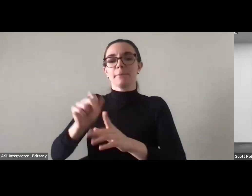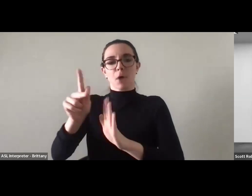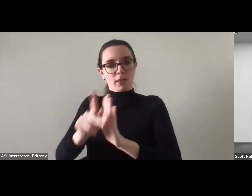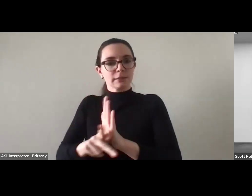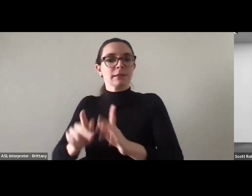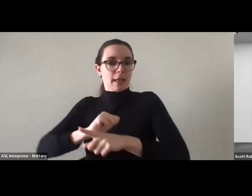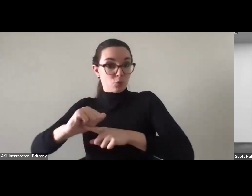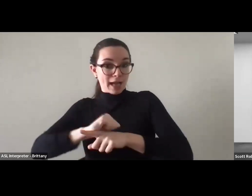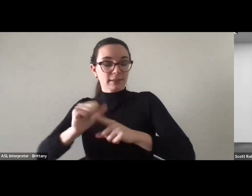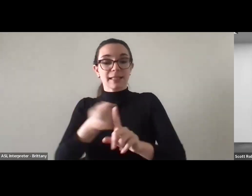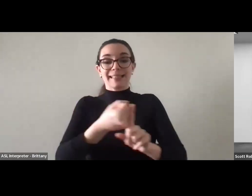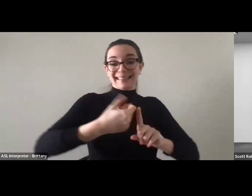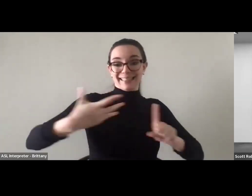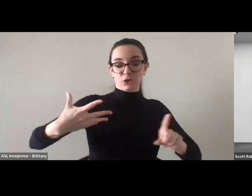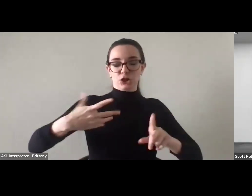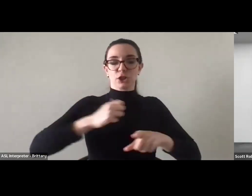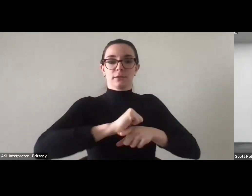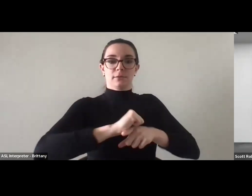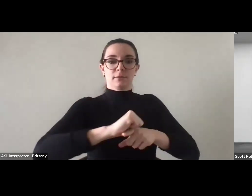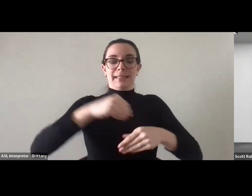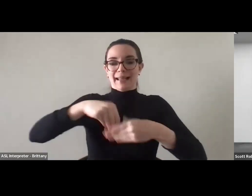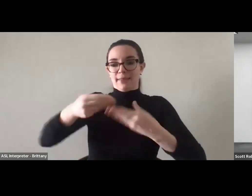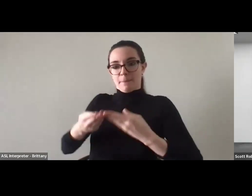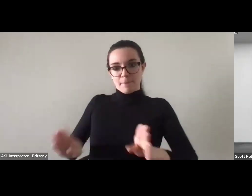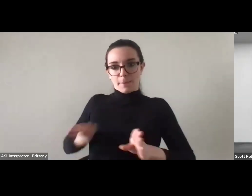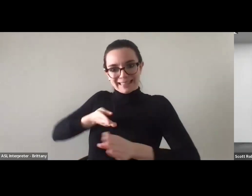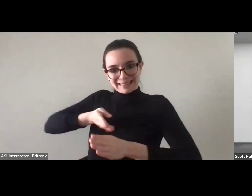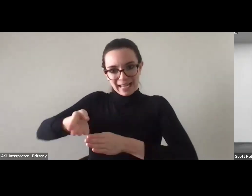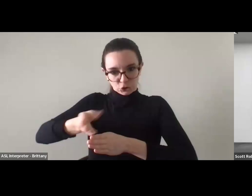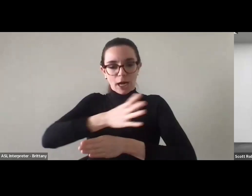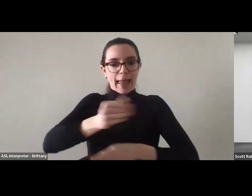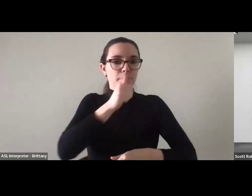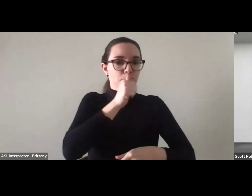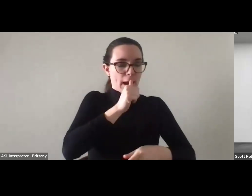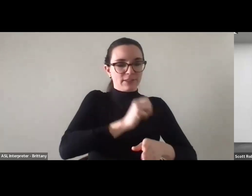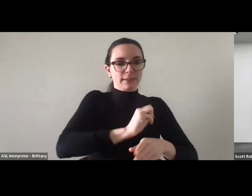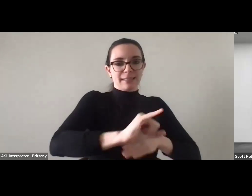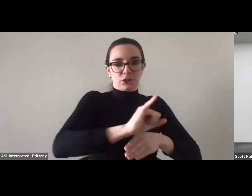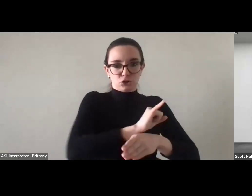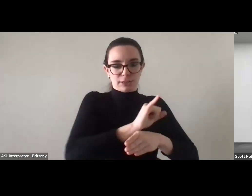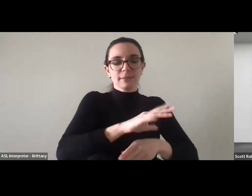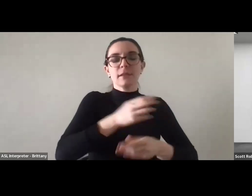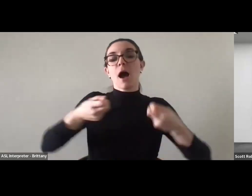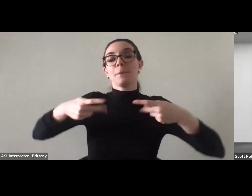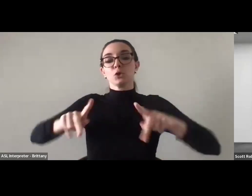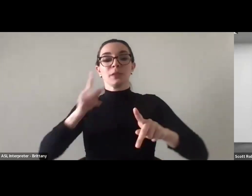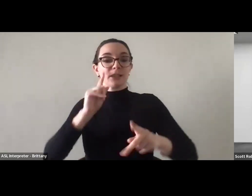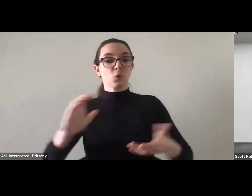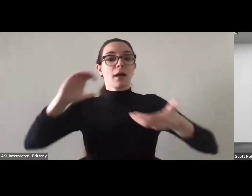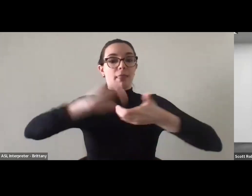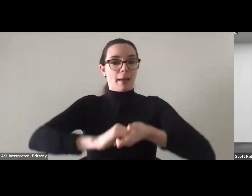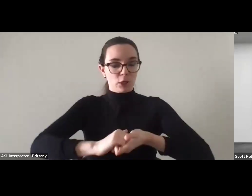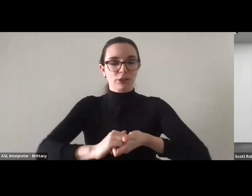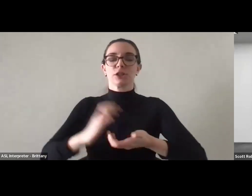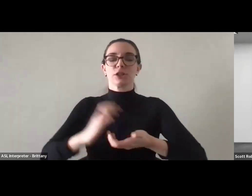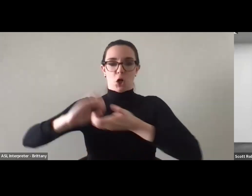and increased apprenticeships in the public sector alongside private industry and opportunities for collaboration and partnership. And